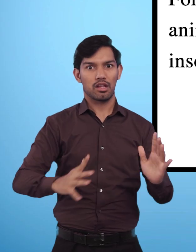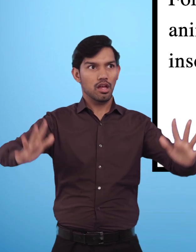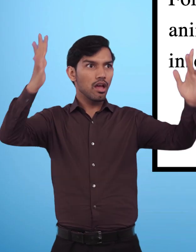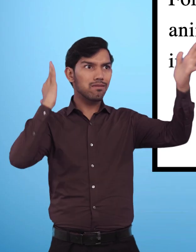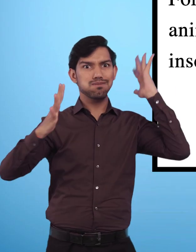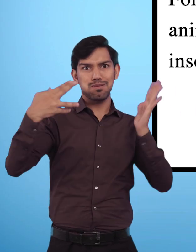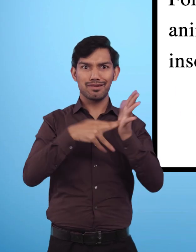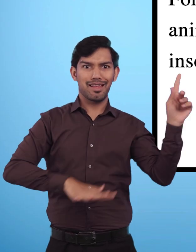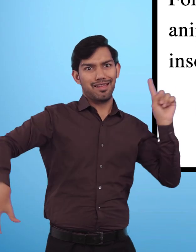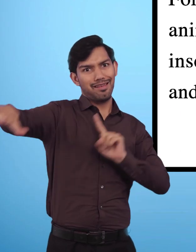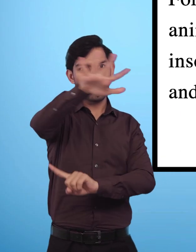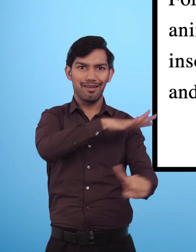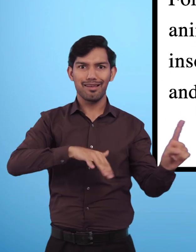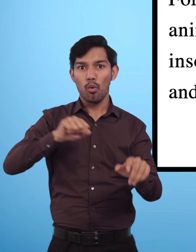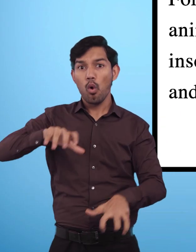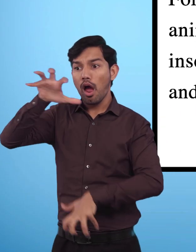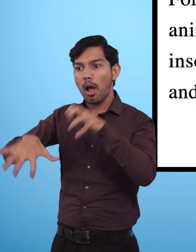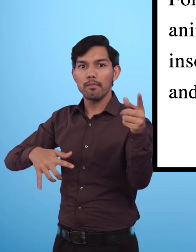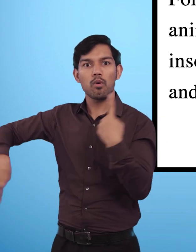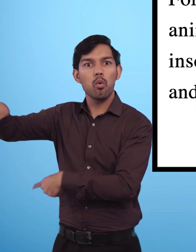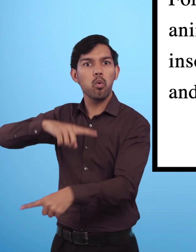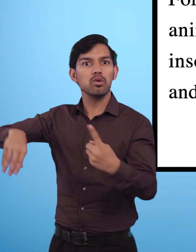Forests provide food and shelter to them.